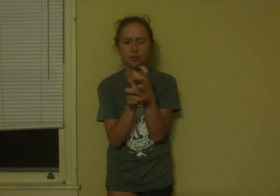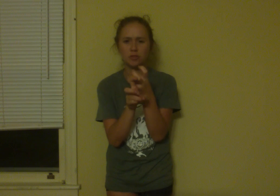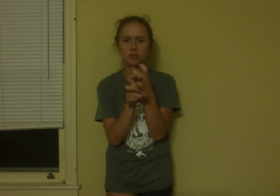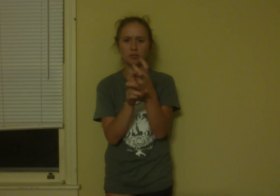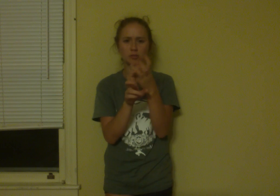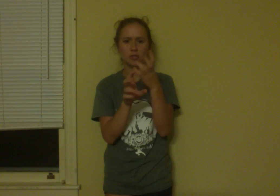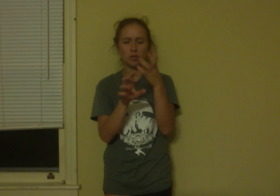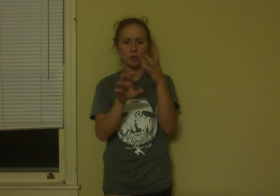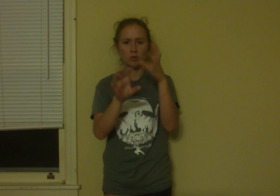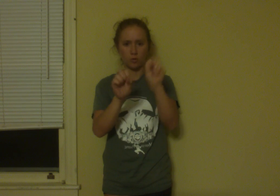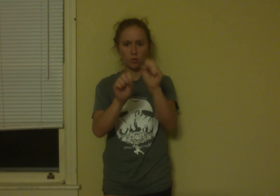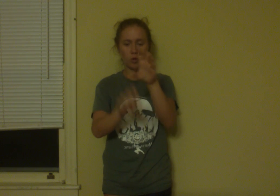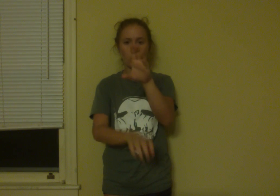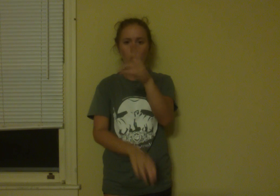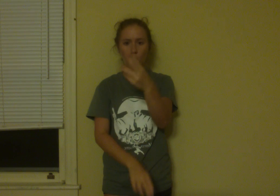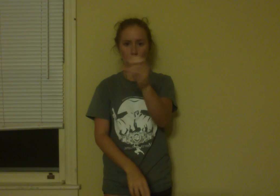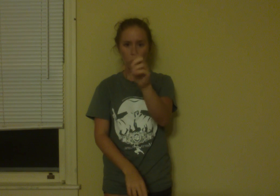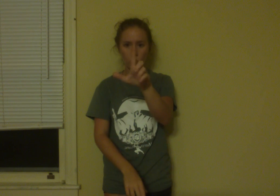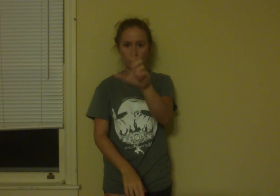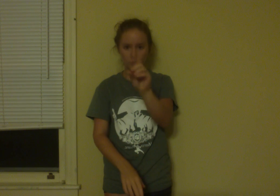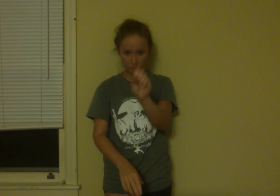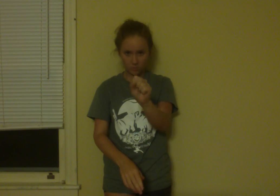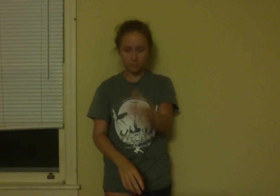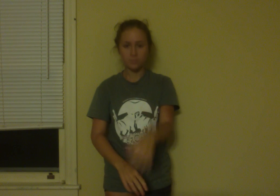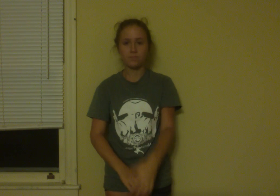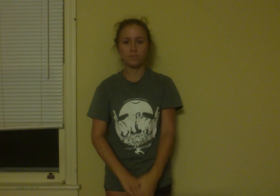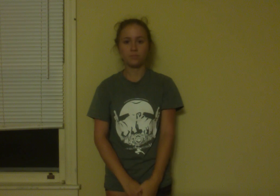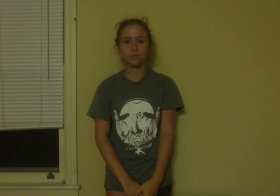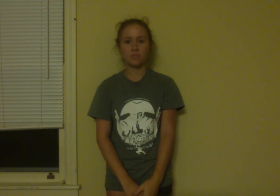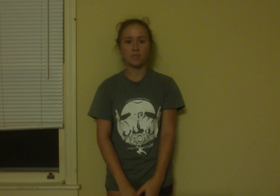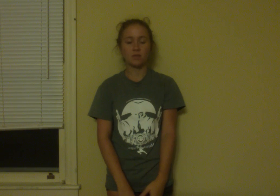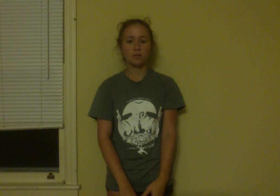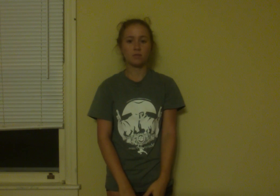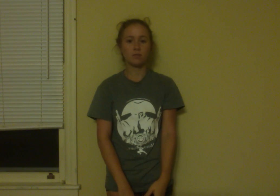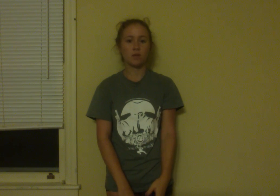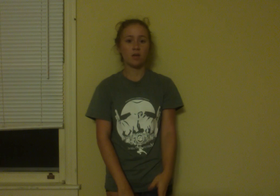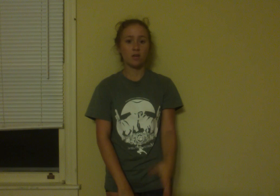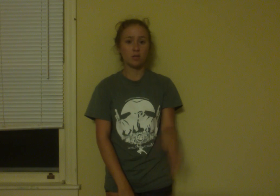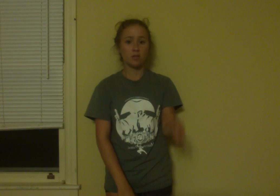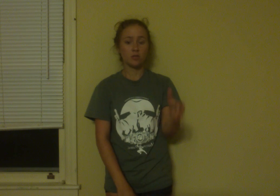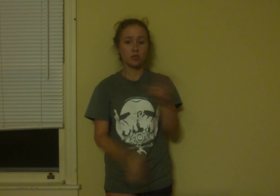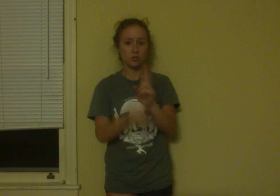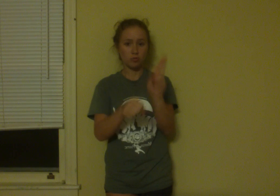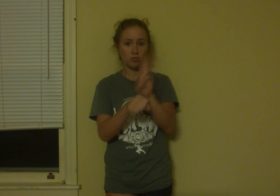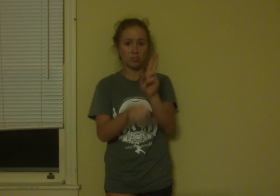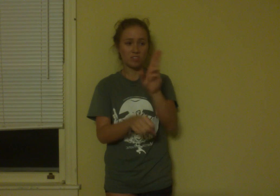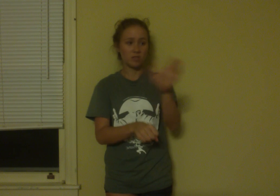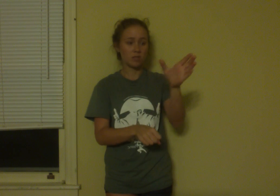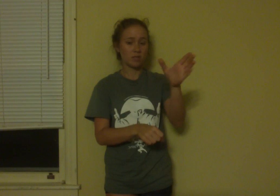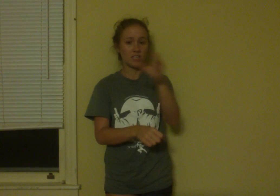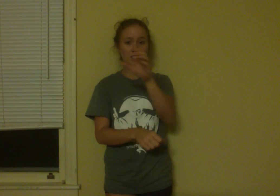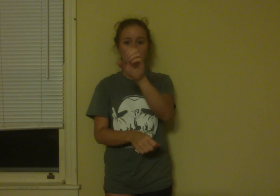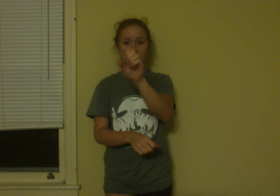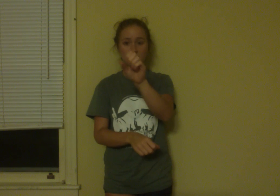You make a move to a small side pull, get a really crappy intermediate, shuffle your feet up, take this little Teufel ball thing.